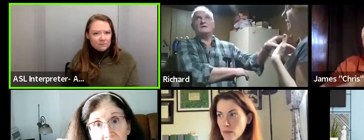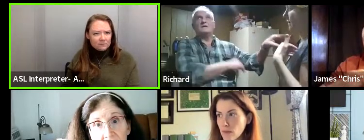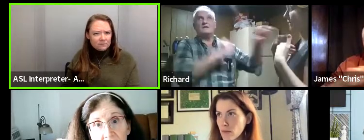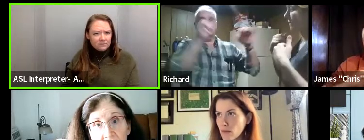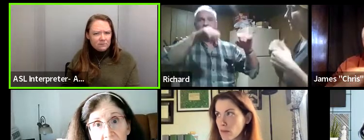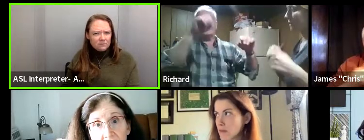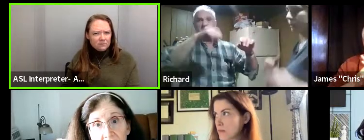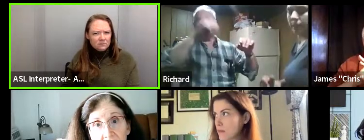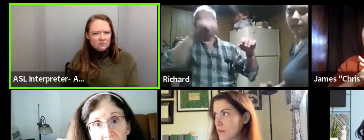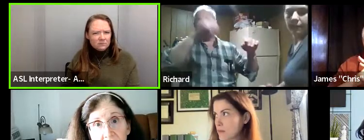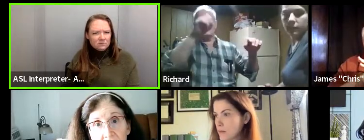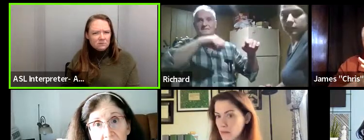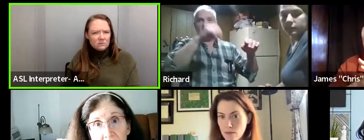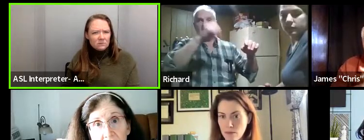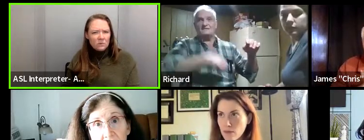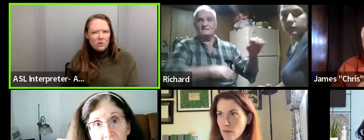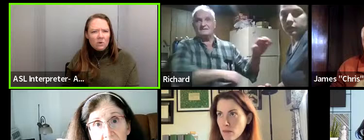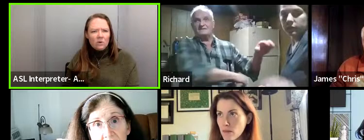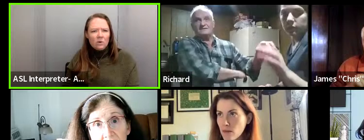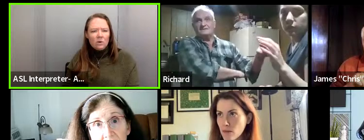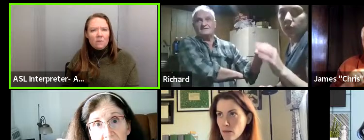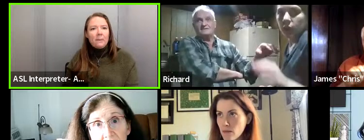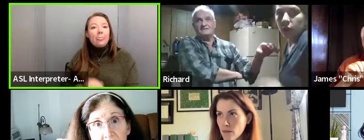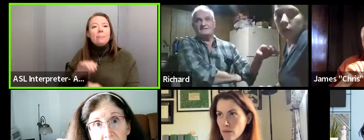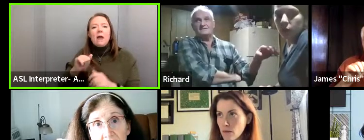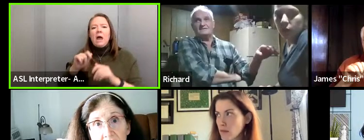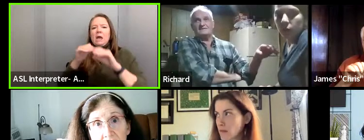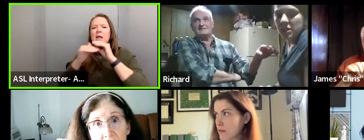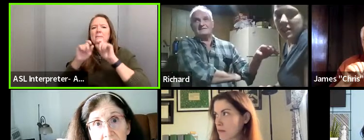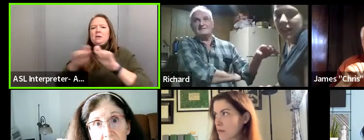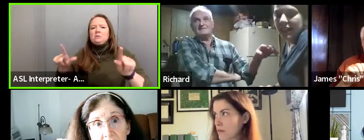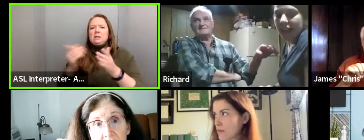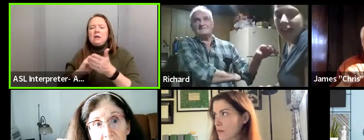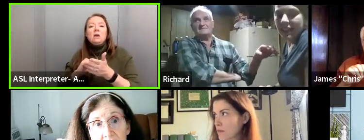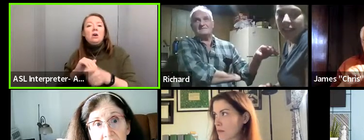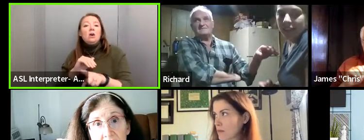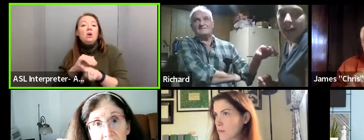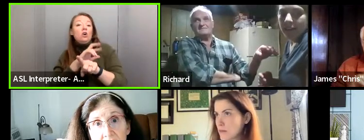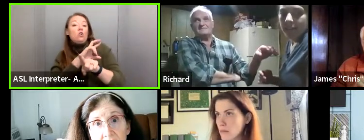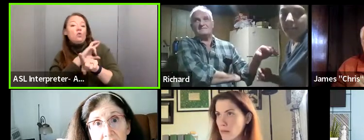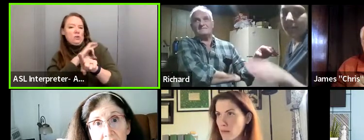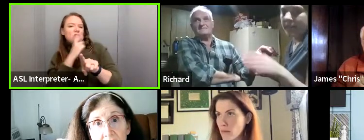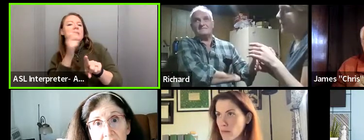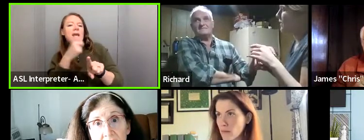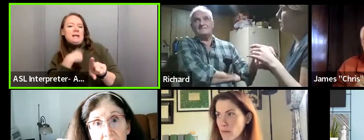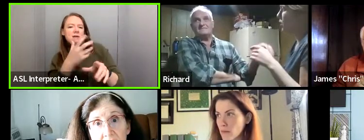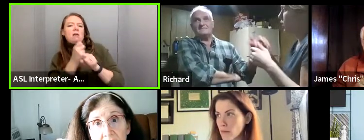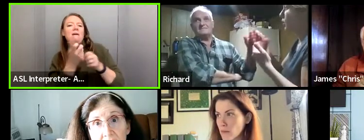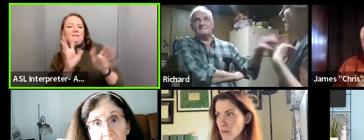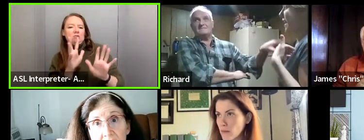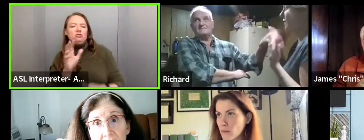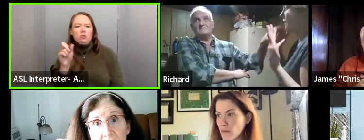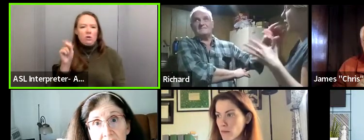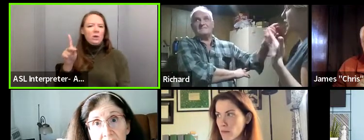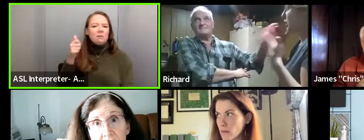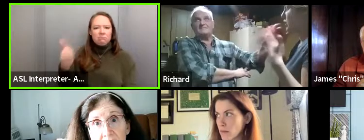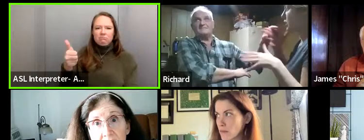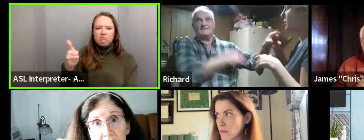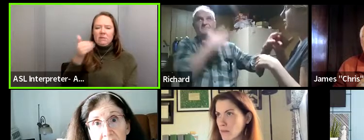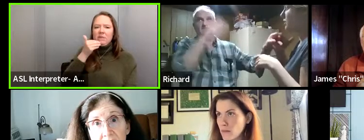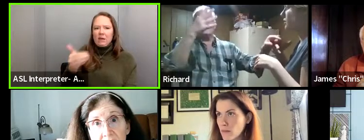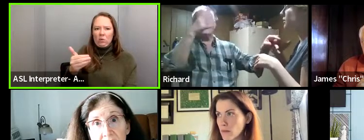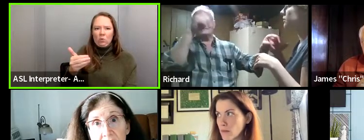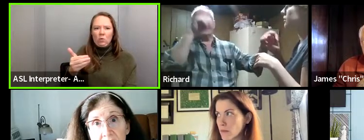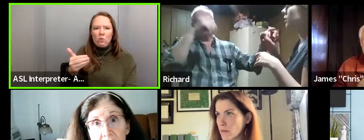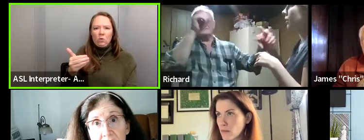Because they were sent out again. That's why I asked you that question. Rich said, yeah, I did get that. Okay, great. Thank you.